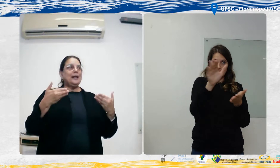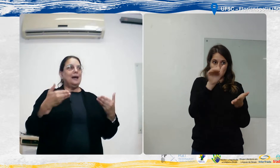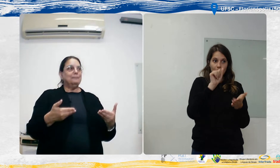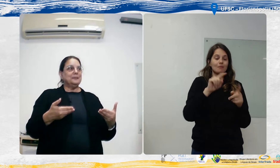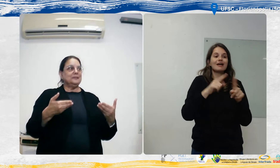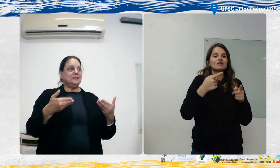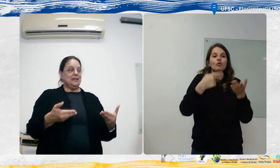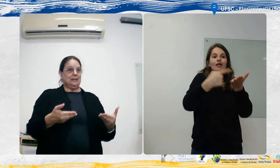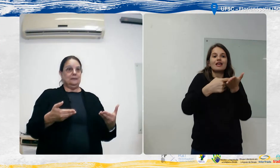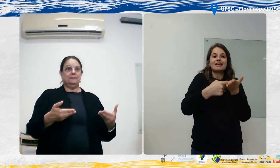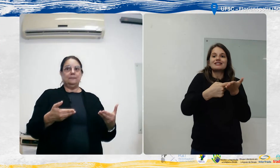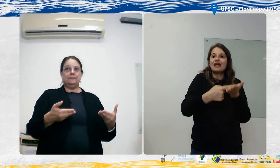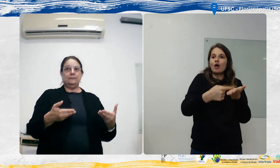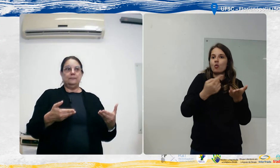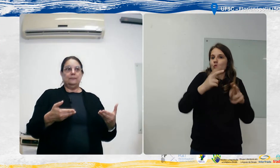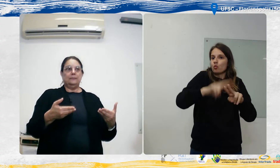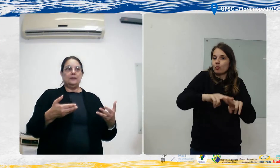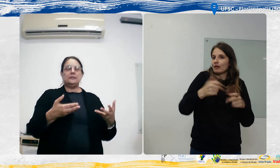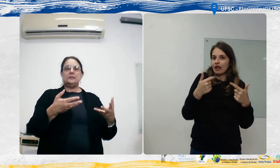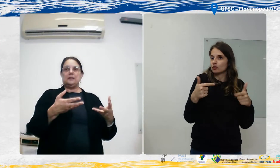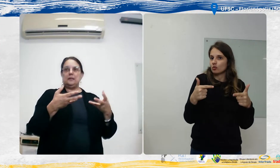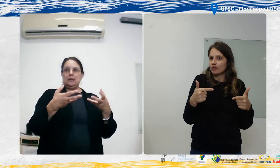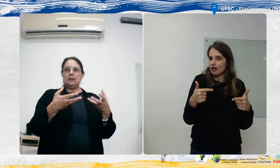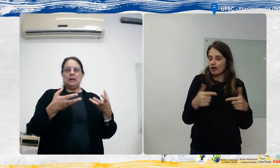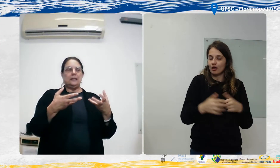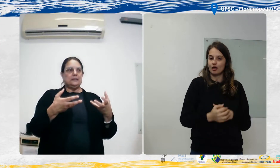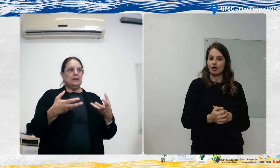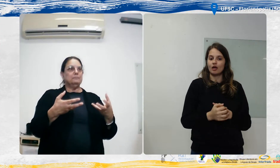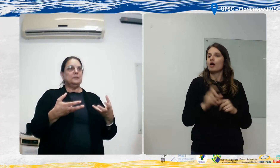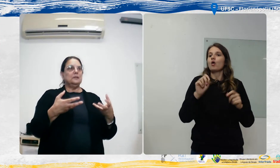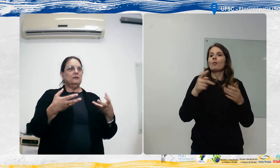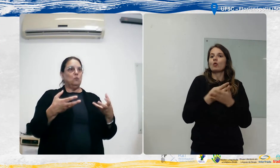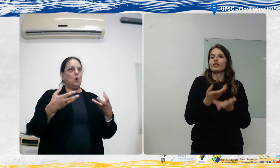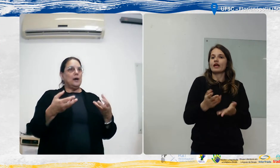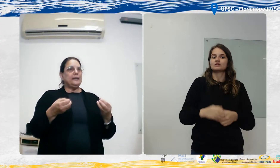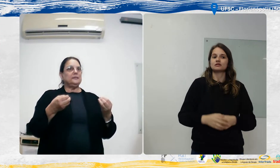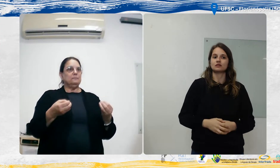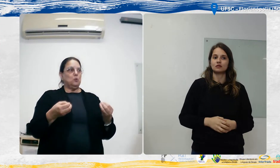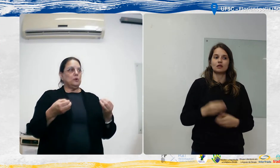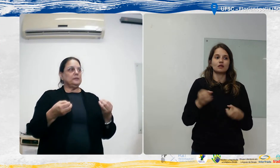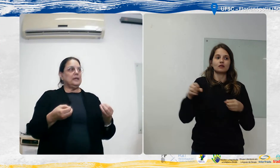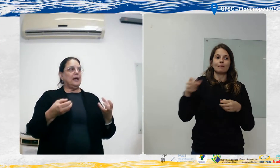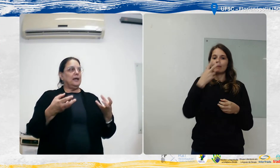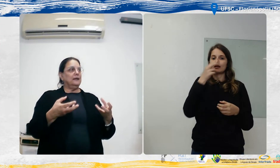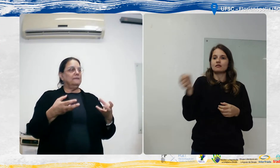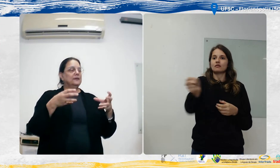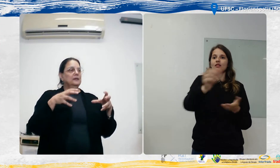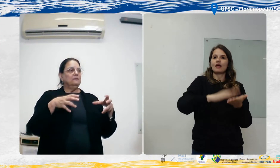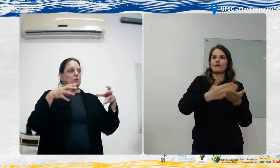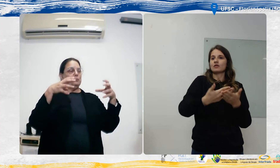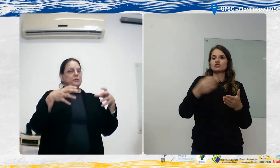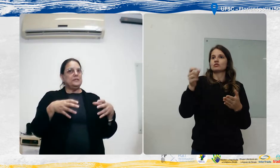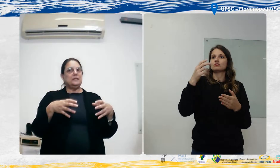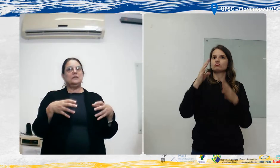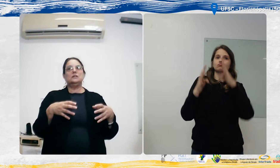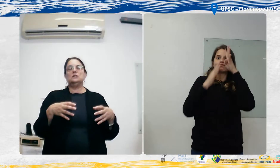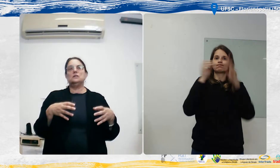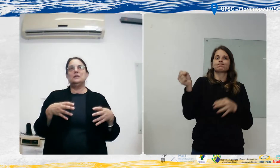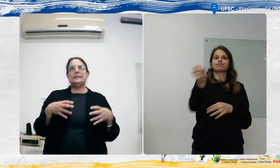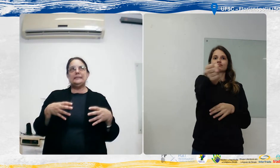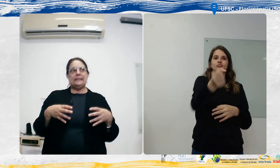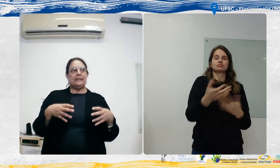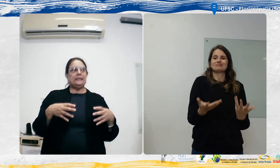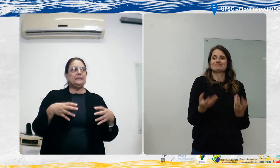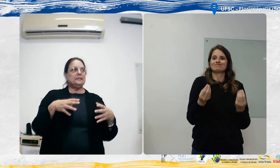What happens then? This is an example of why it's important to have, for